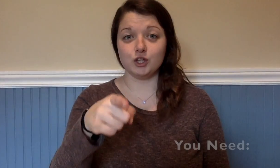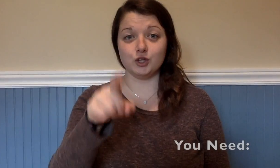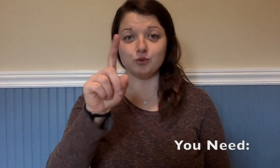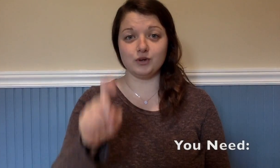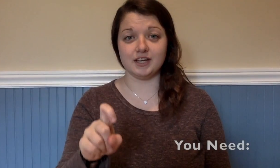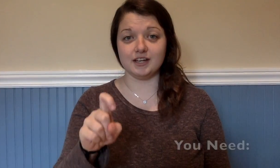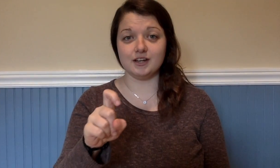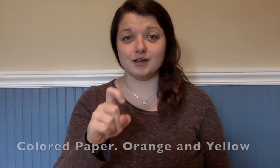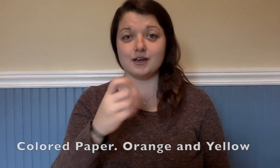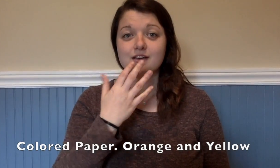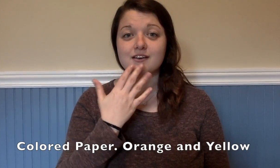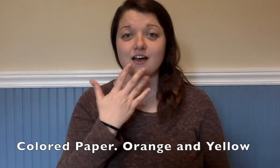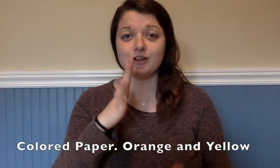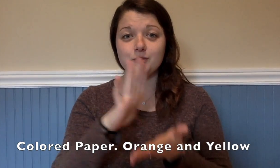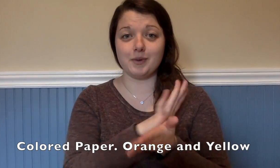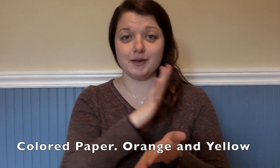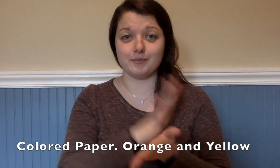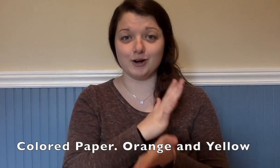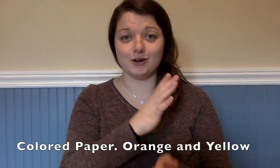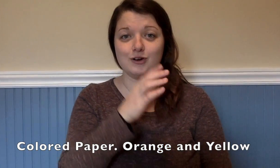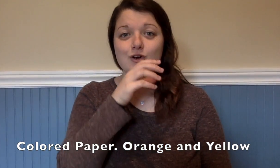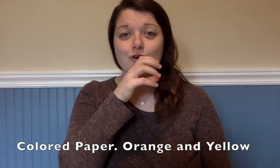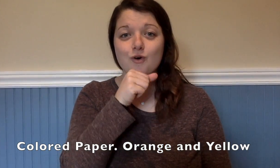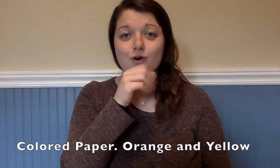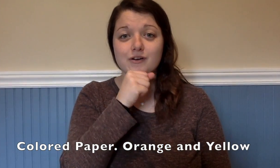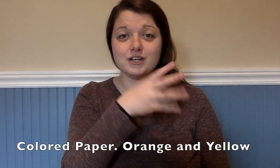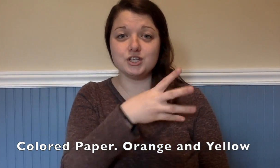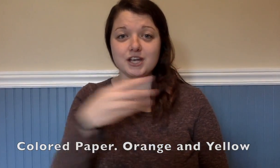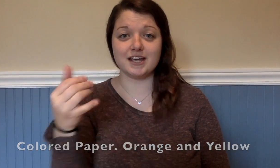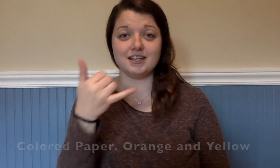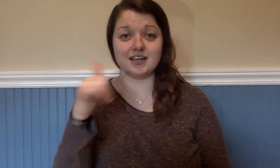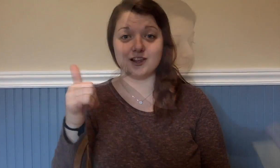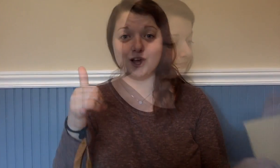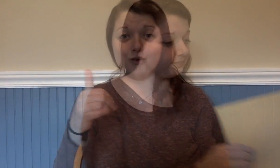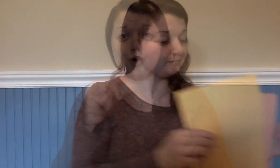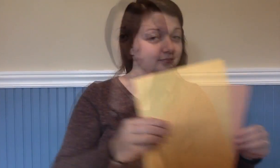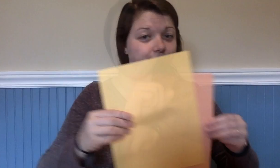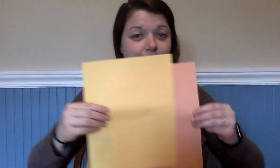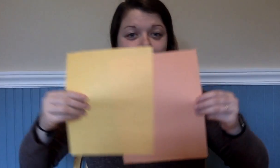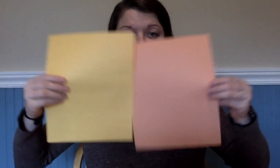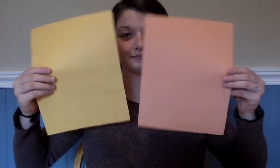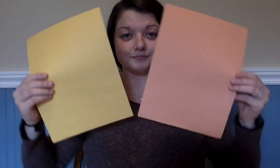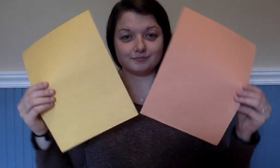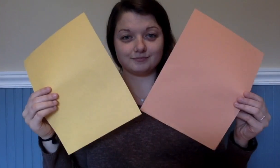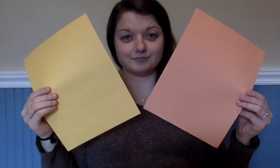You need colored paper, orange and yellow,